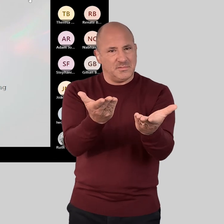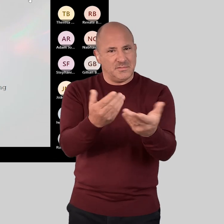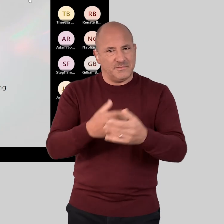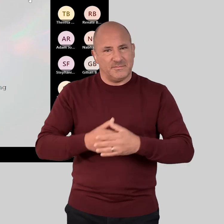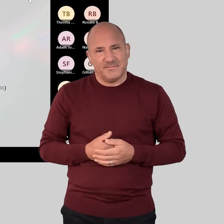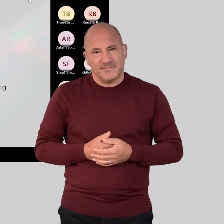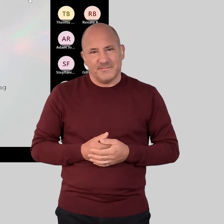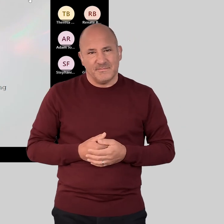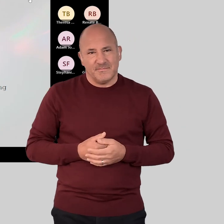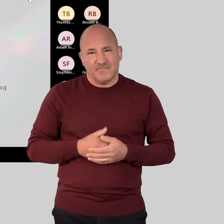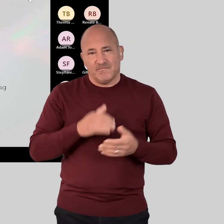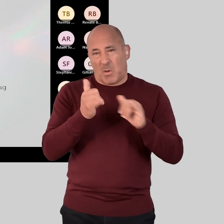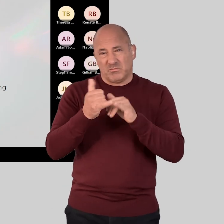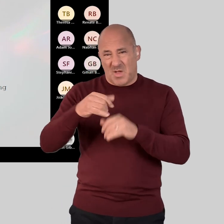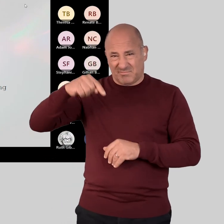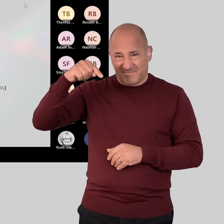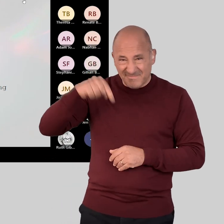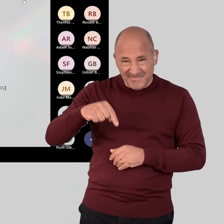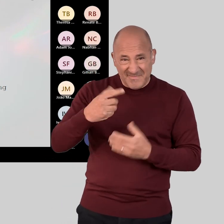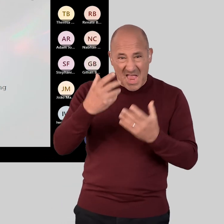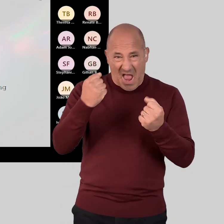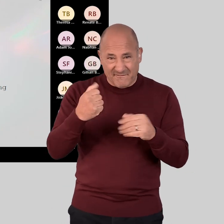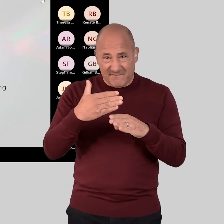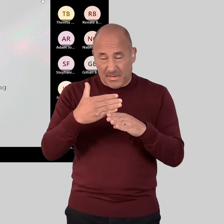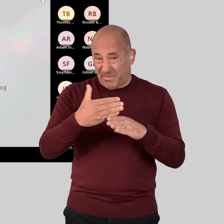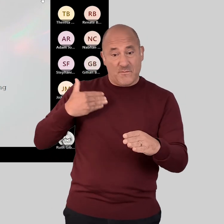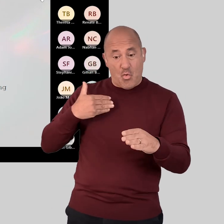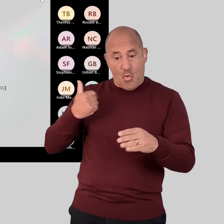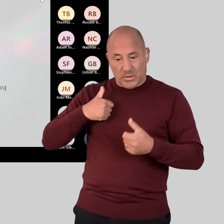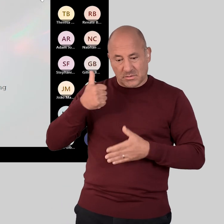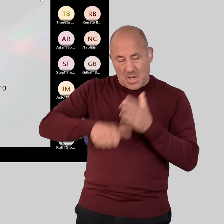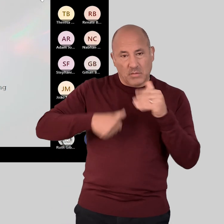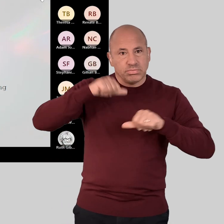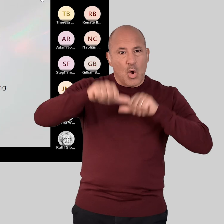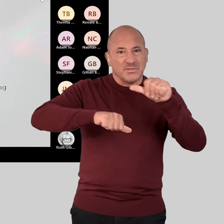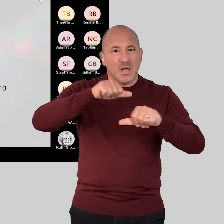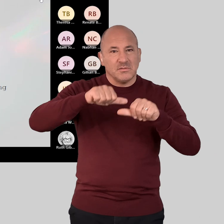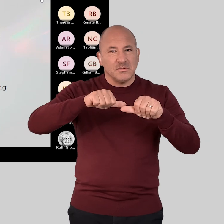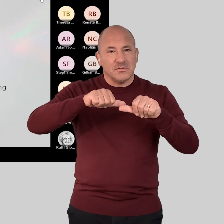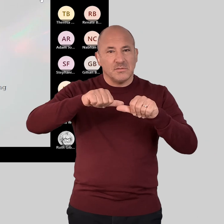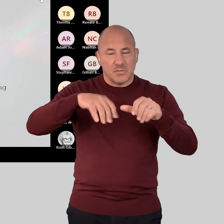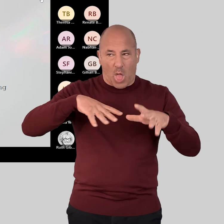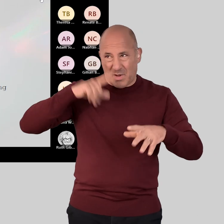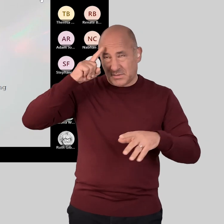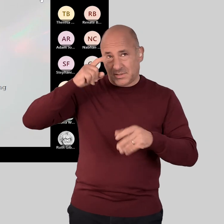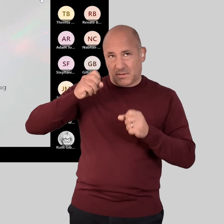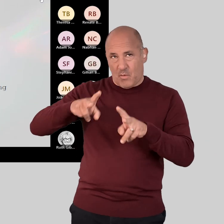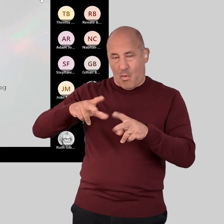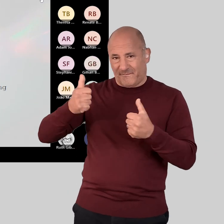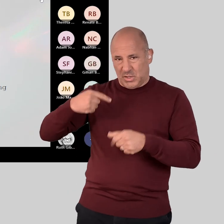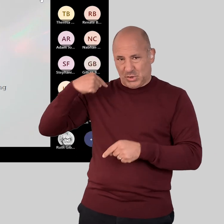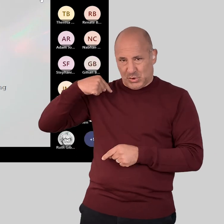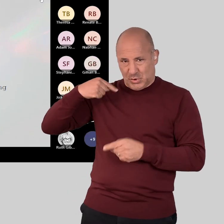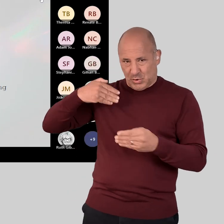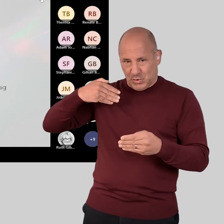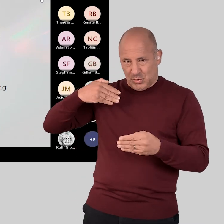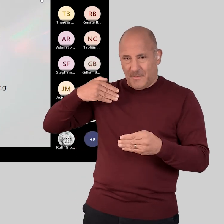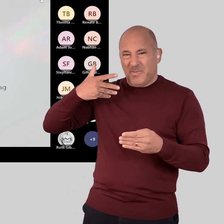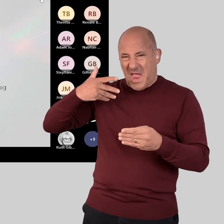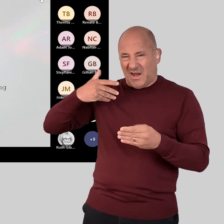process is as much the thing as is the product. Sometimes the thing exists before the making